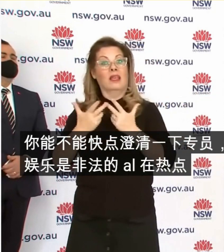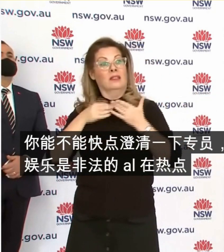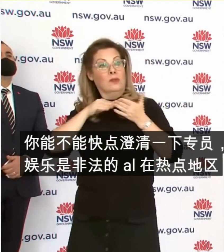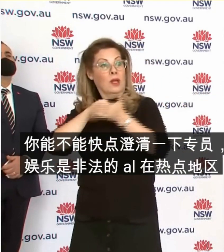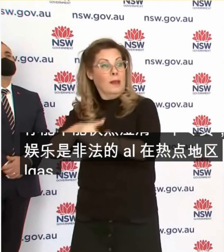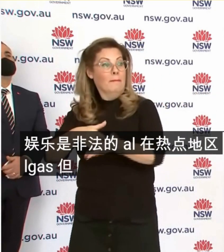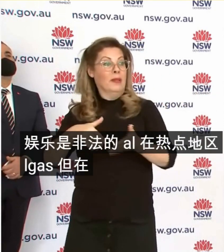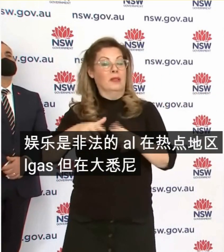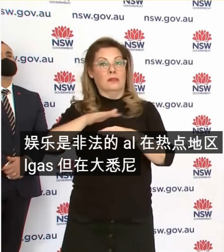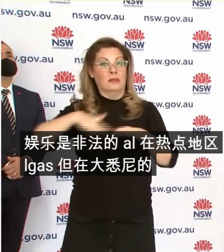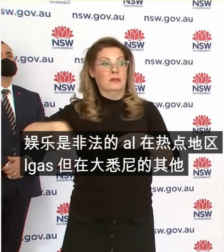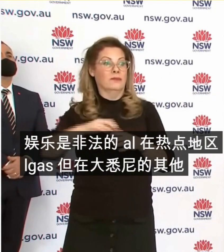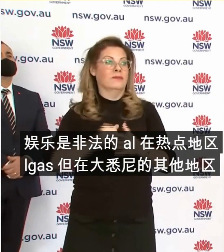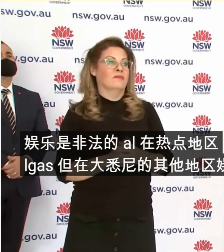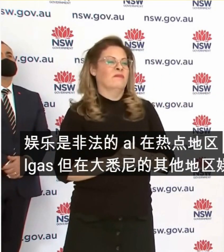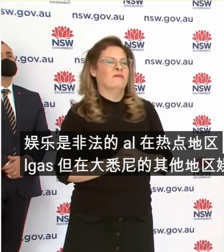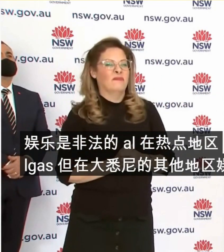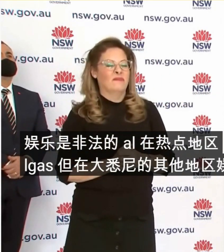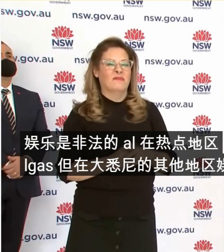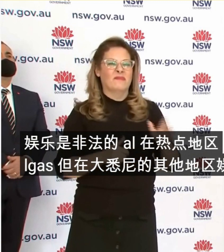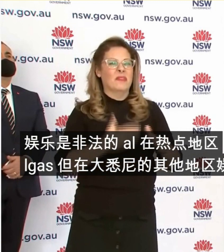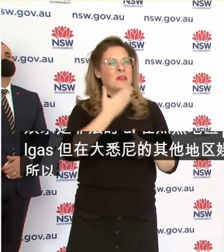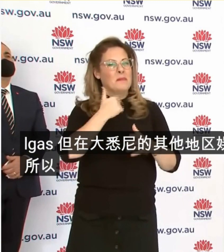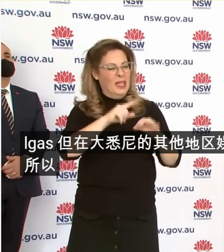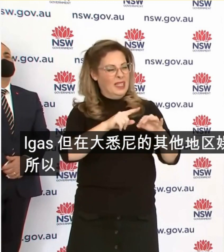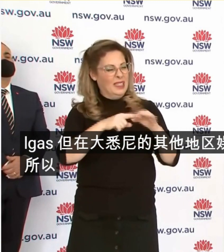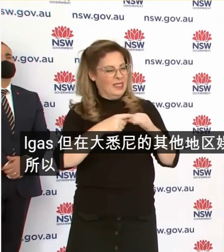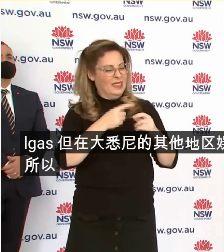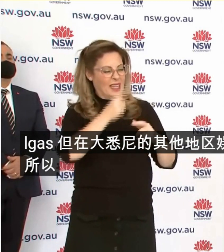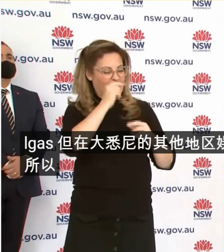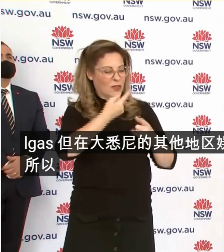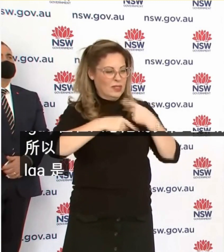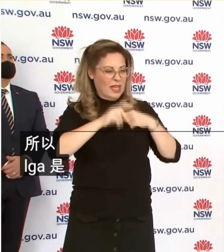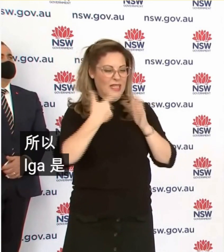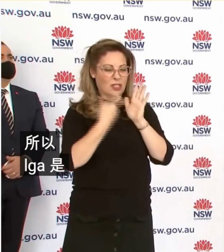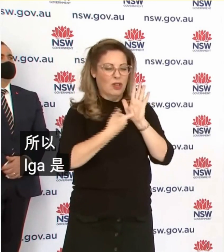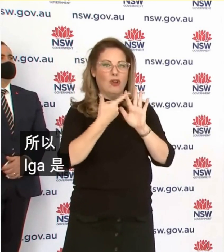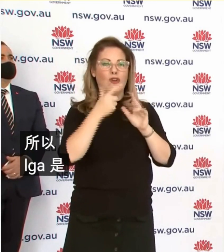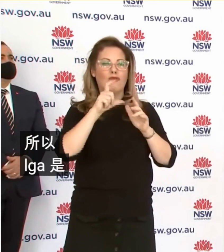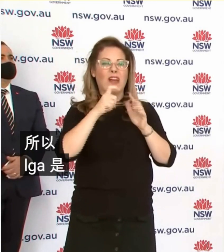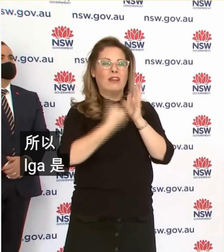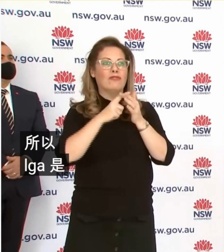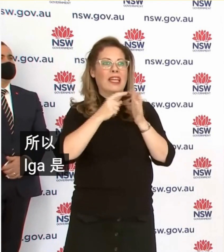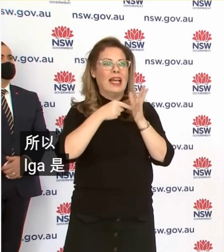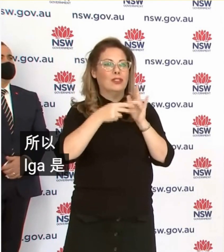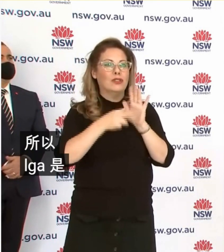is illegal, I've got LGAs, but recreation is still legal in other areas of Greater Sydney. So the